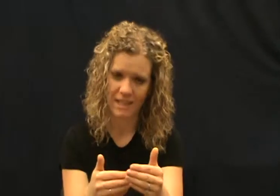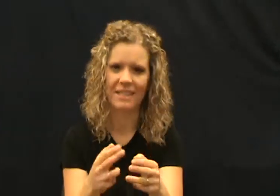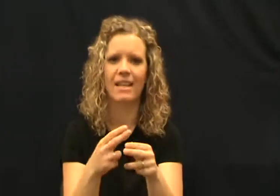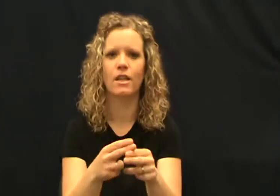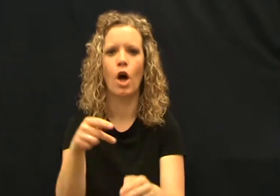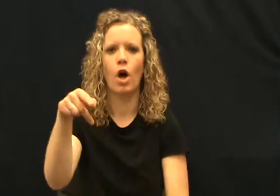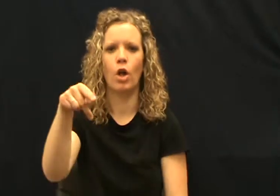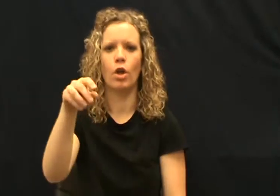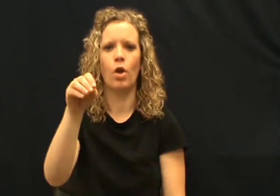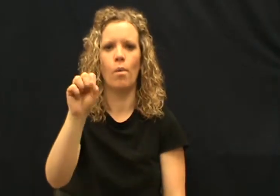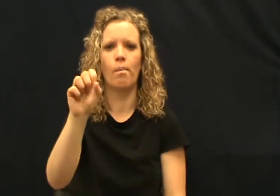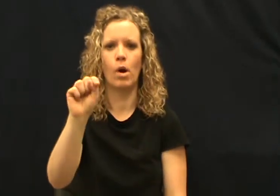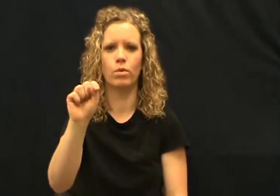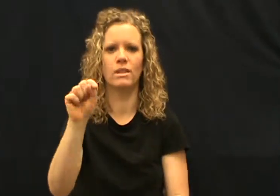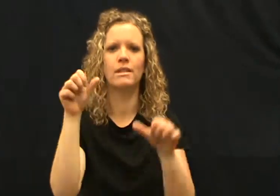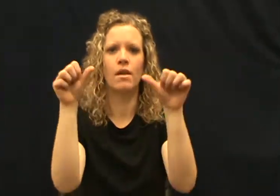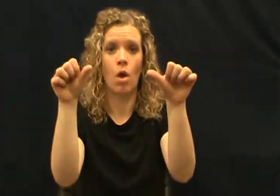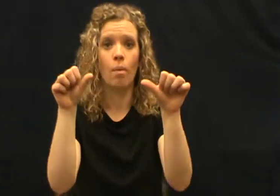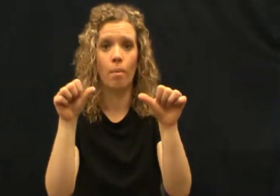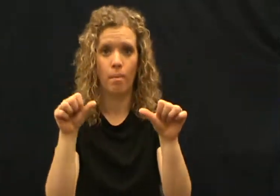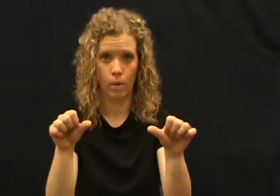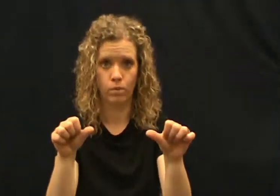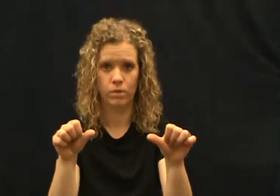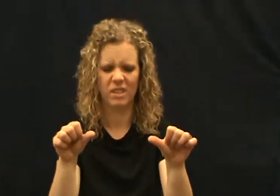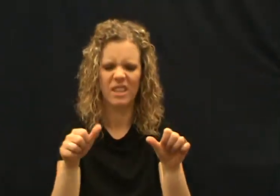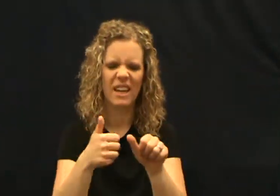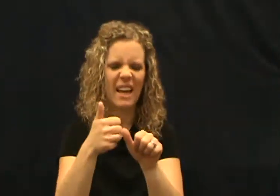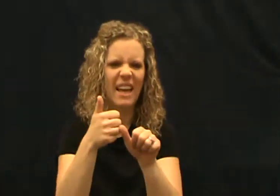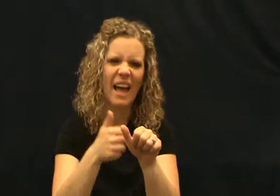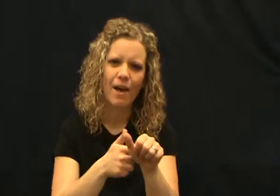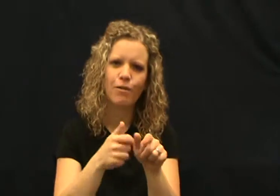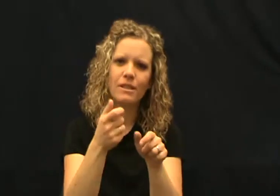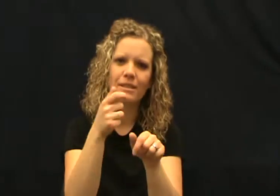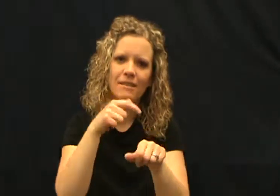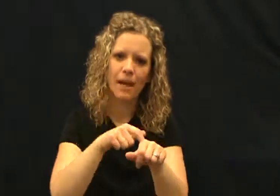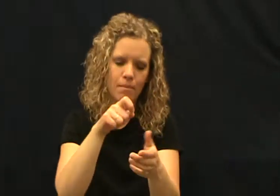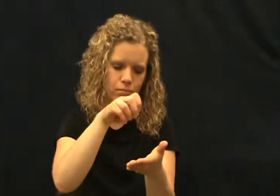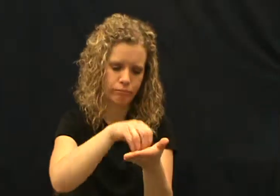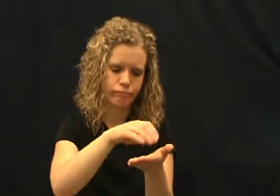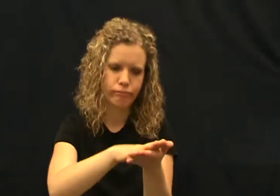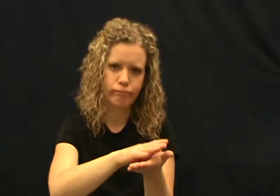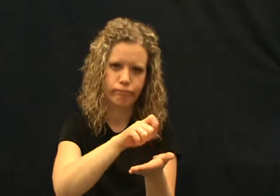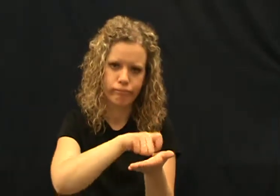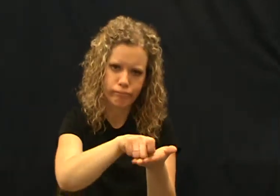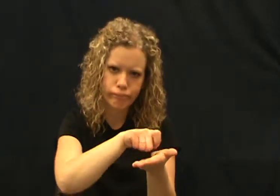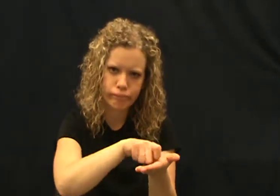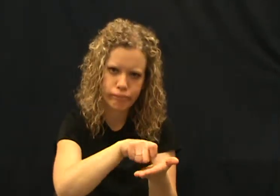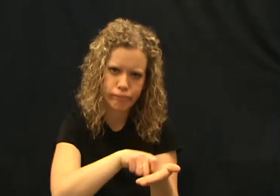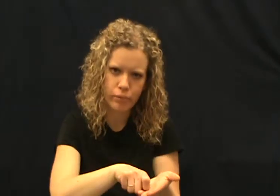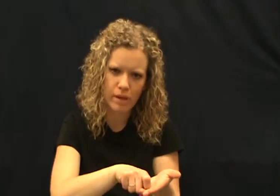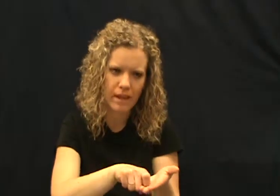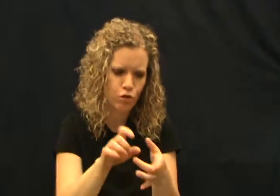each entry from the general journal into the proper account in the general ledger. So